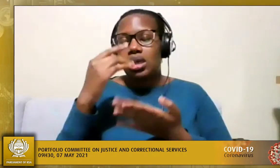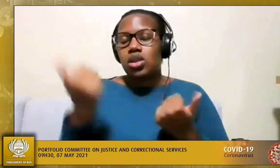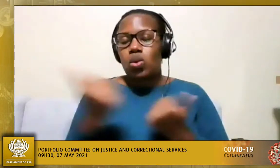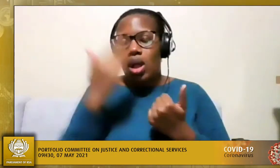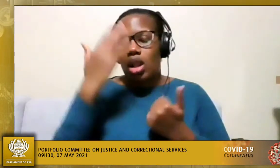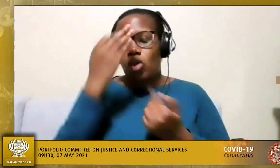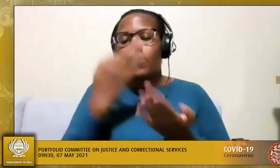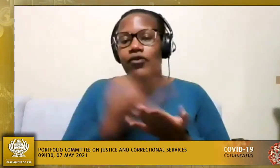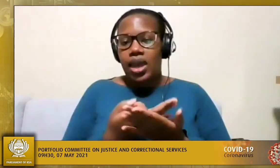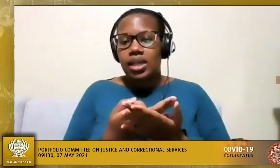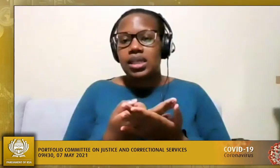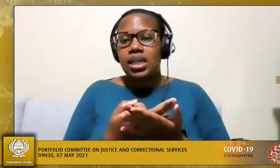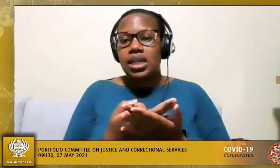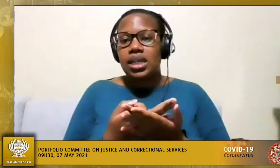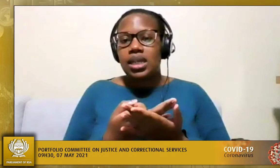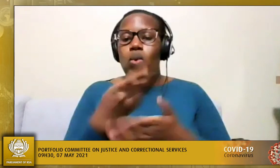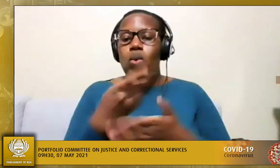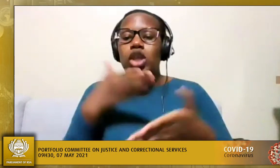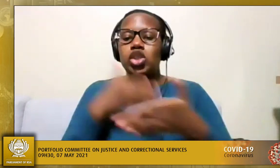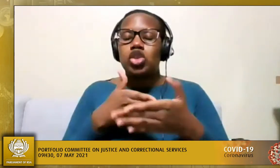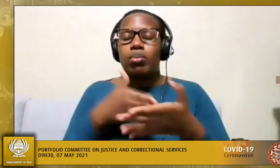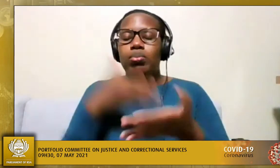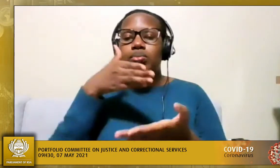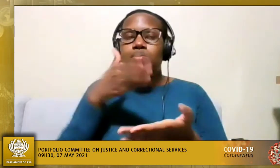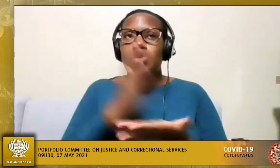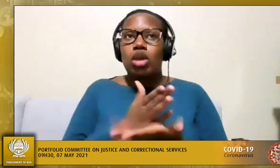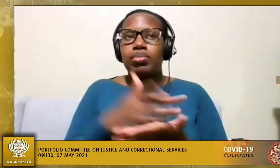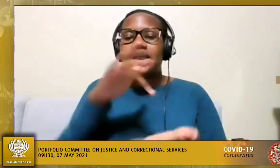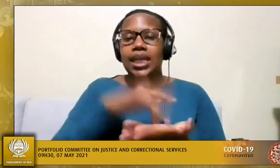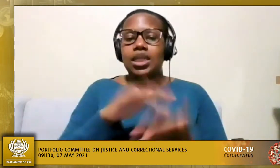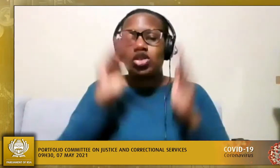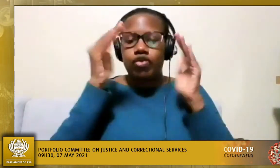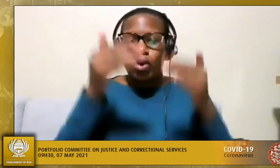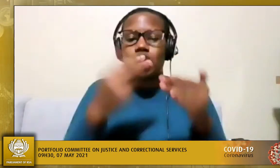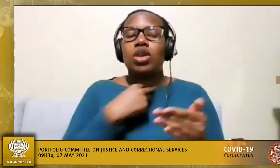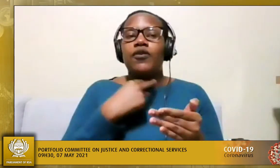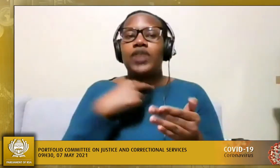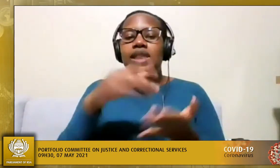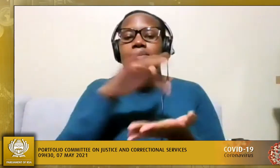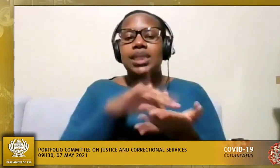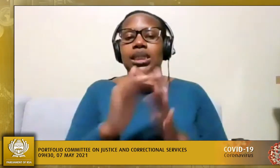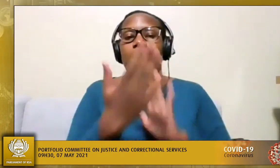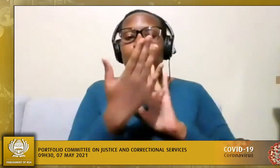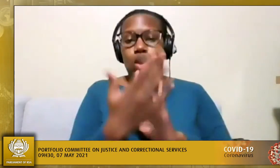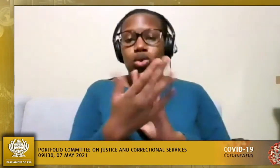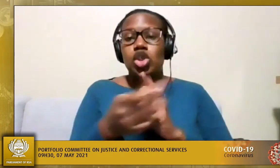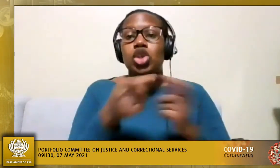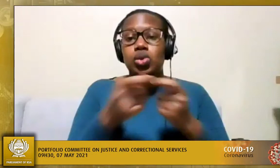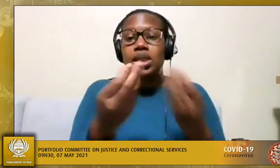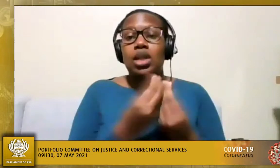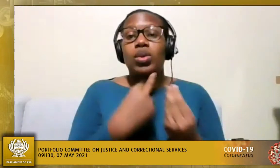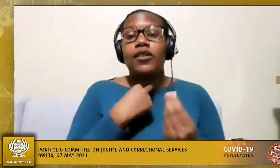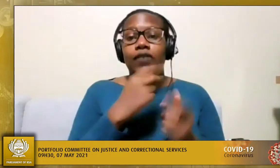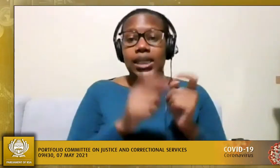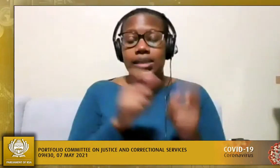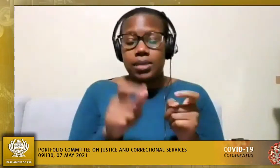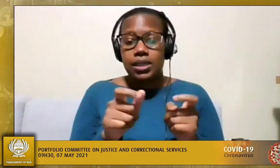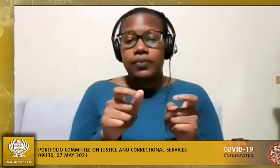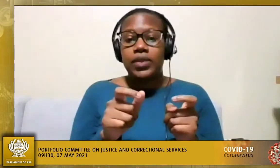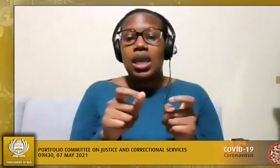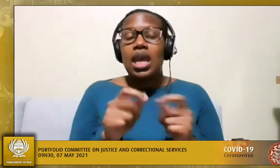a a One-Stop Center to specifically focus on a victim-centered approach in dealing with victims and just